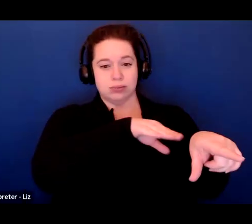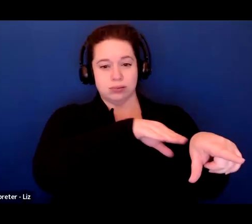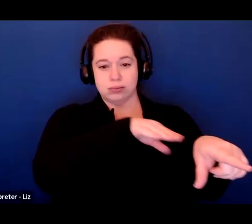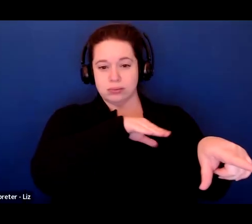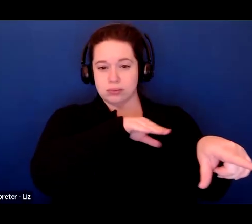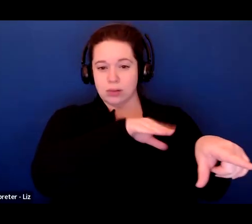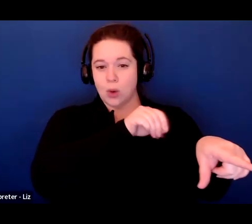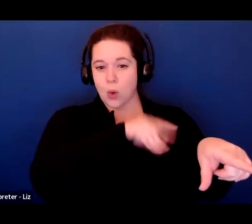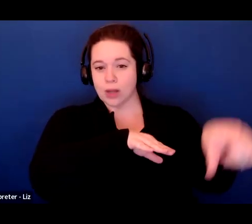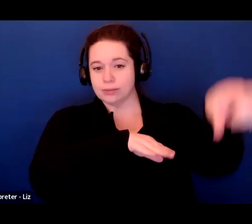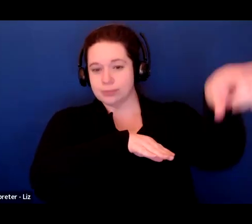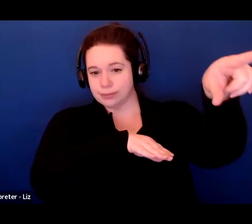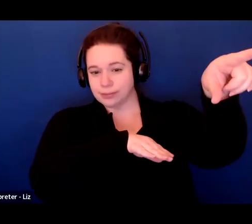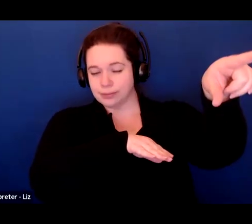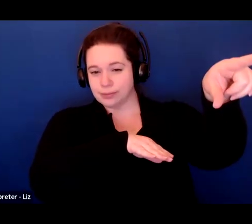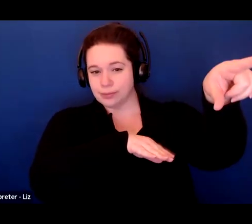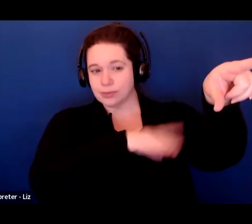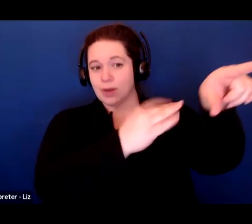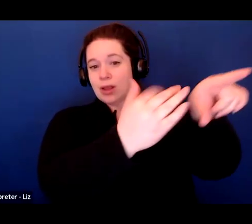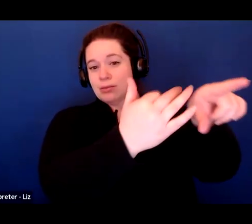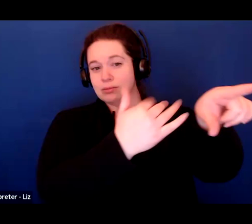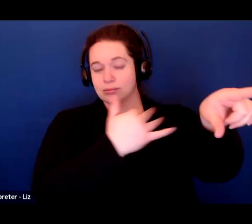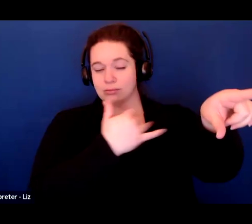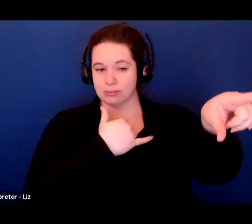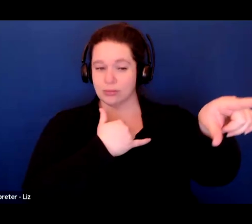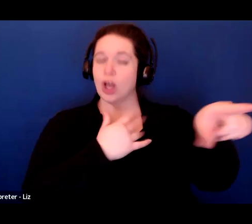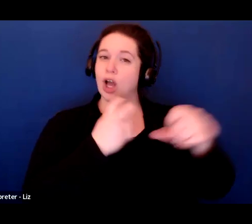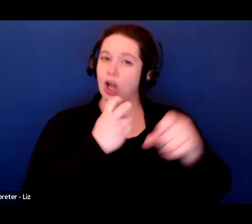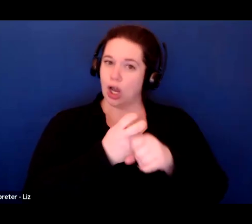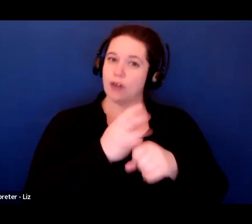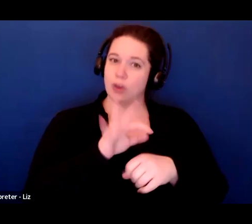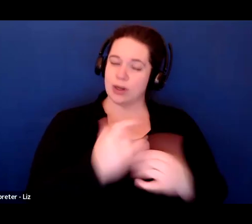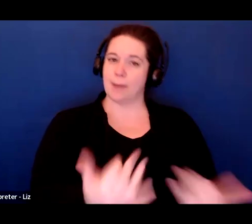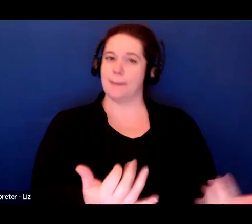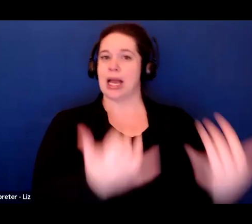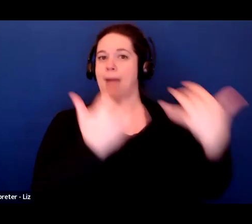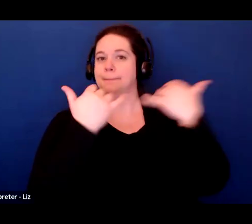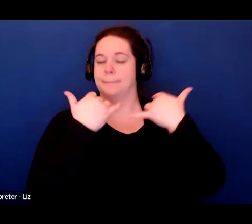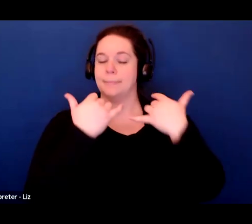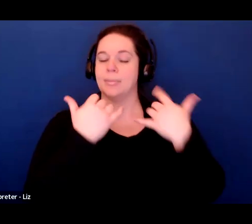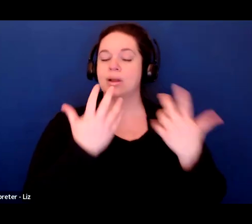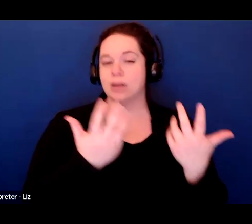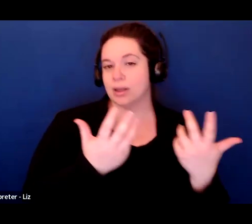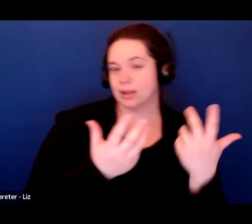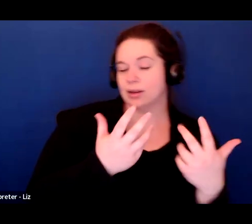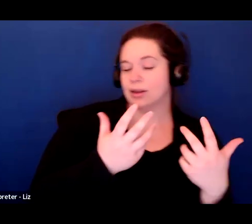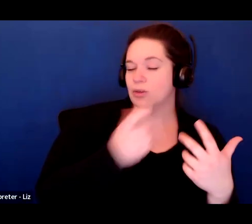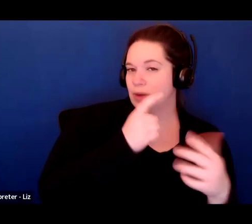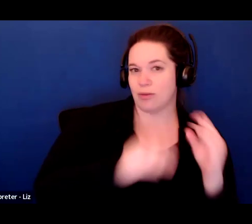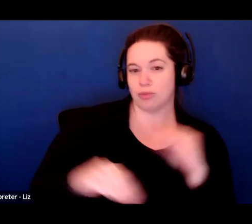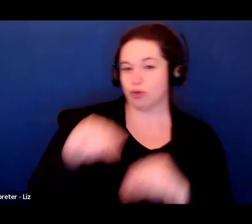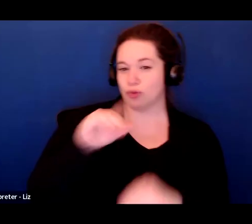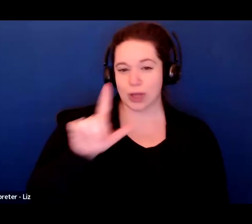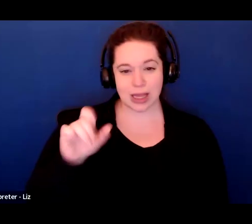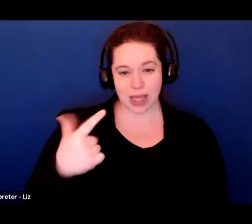fluid to go down your body. It's a little bit harder to pump it back up, especially if you don't have that movement in your